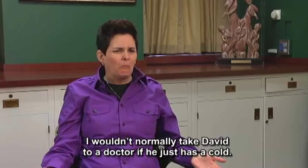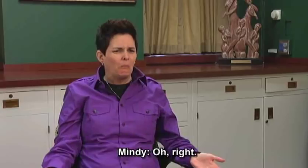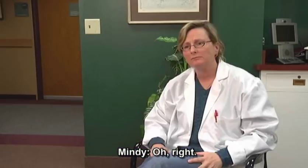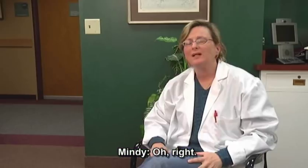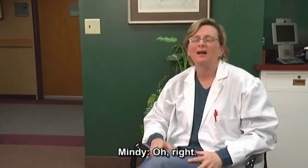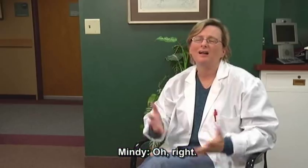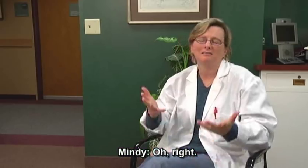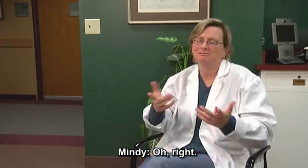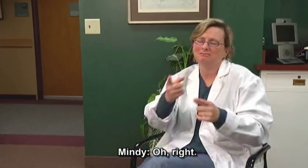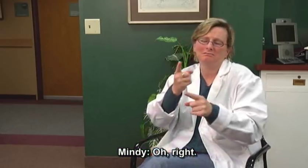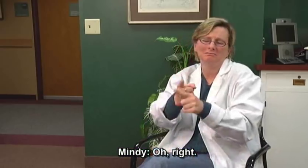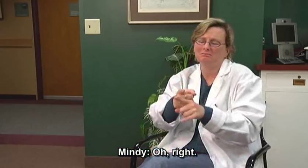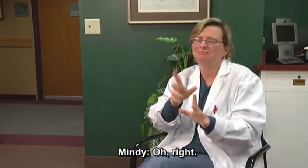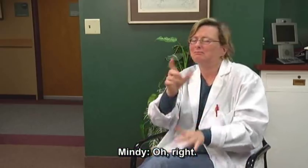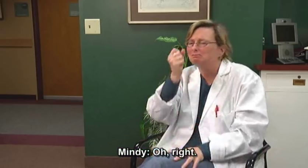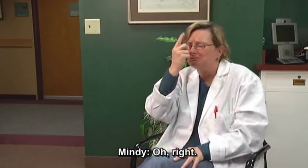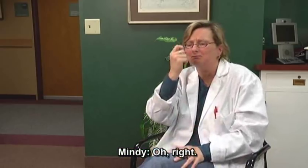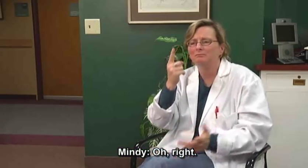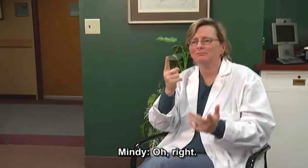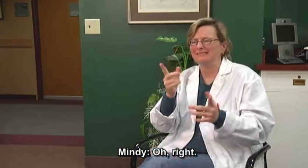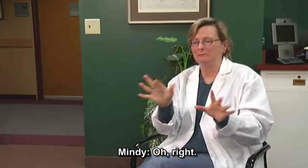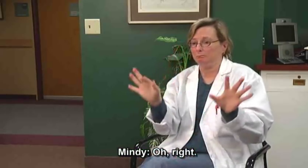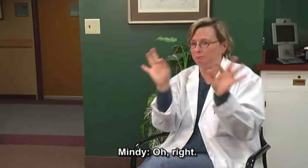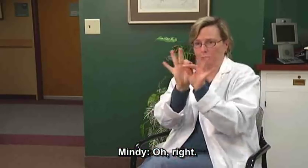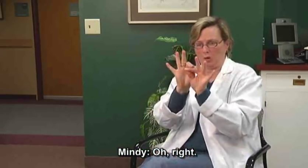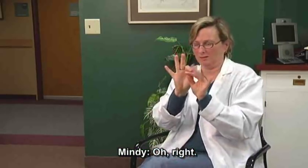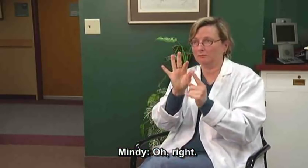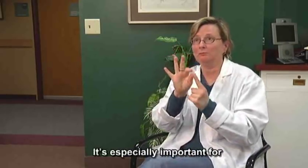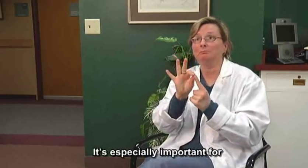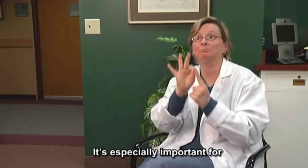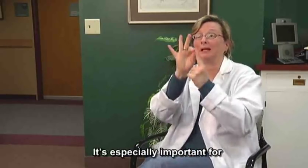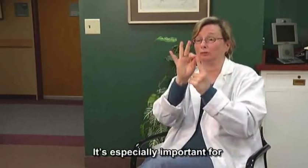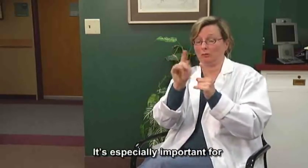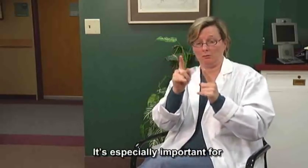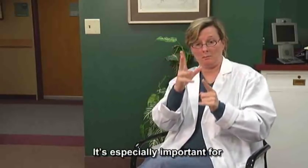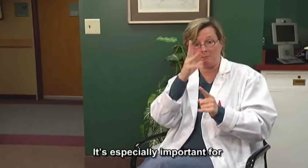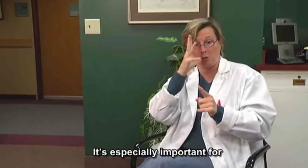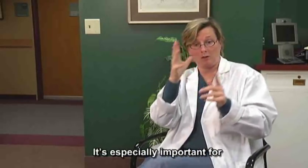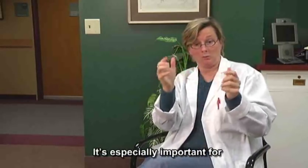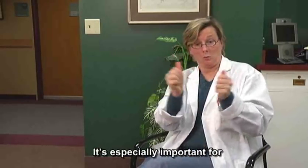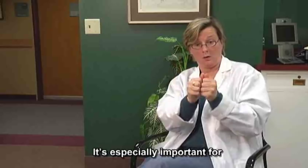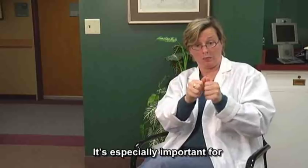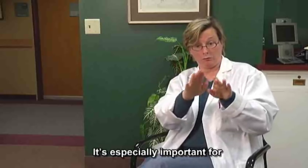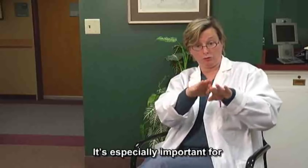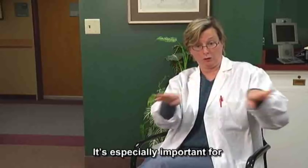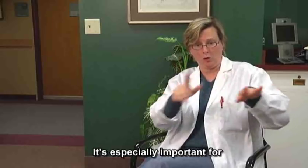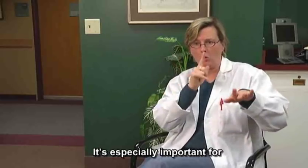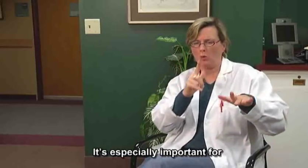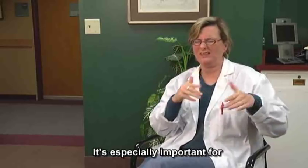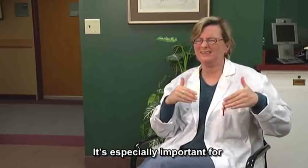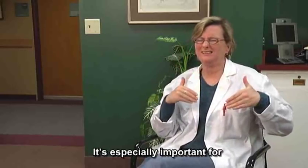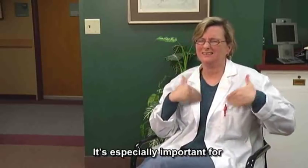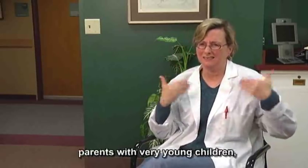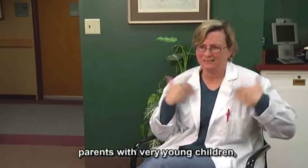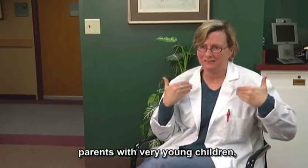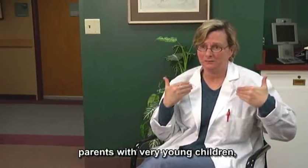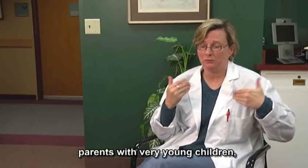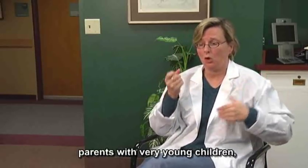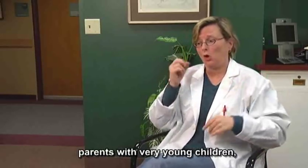oh right it's especially important for parents with very young